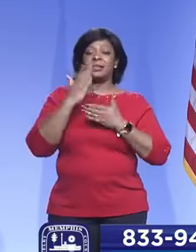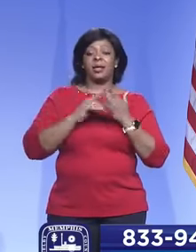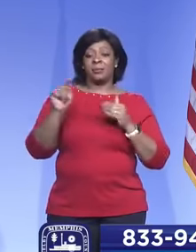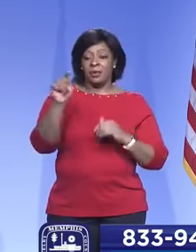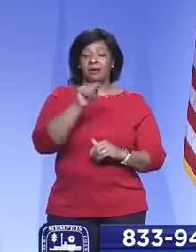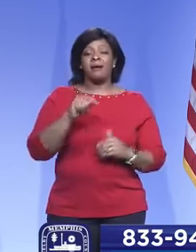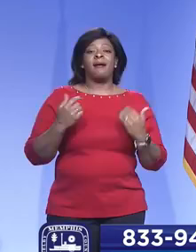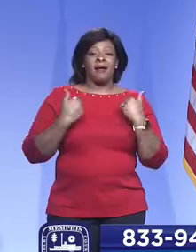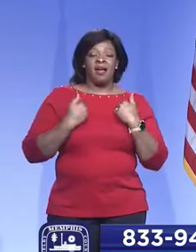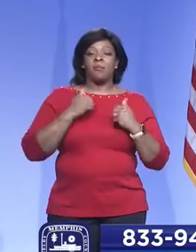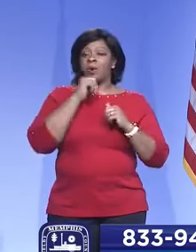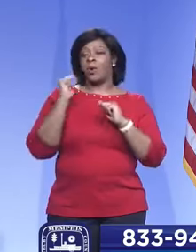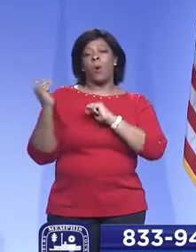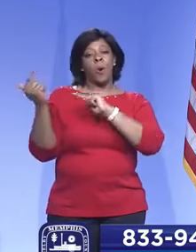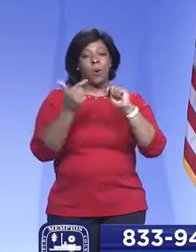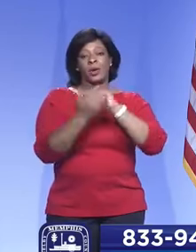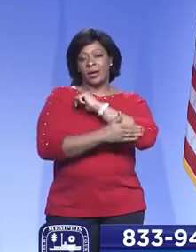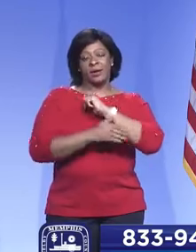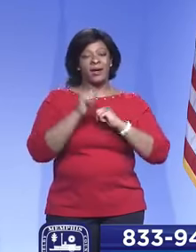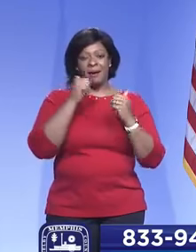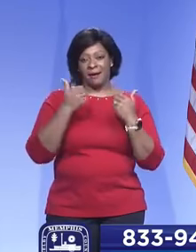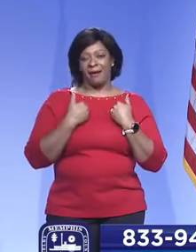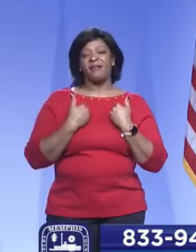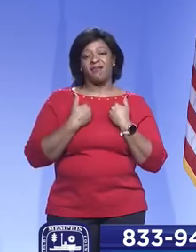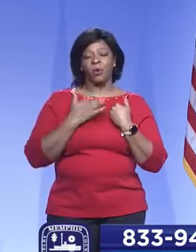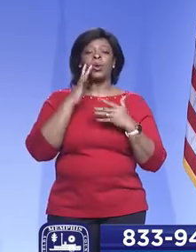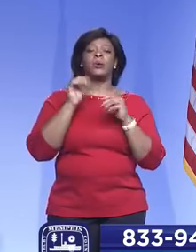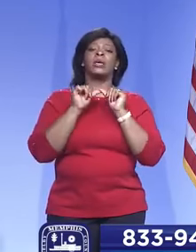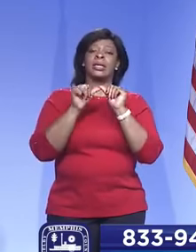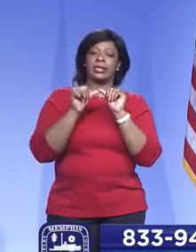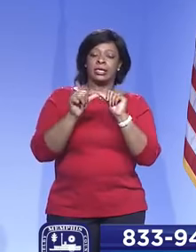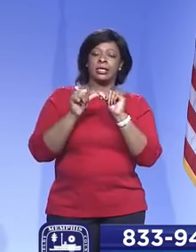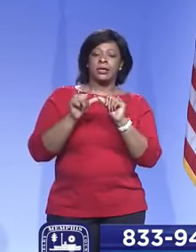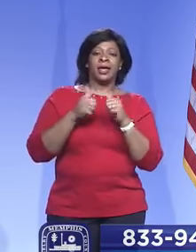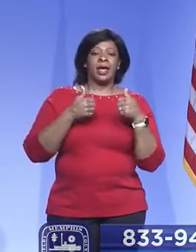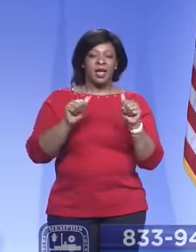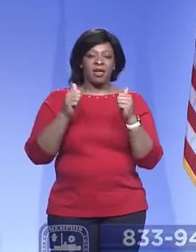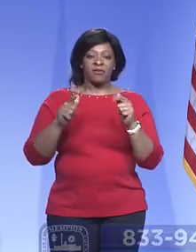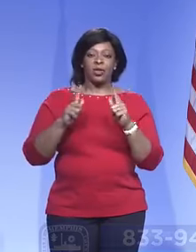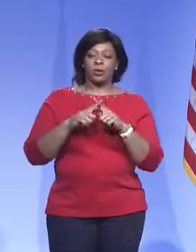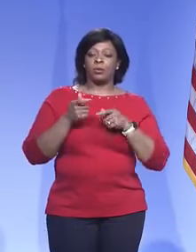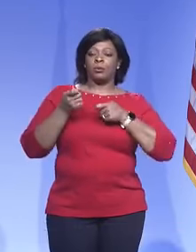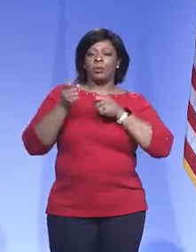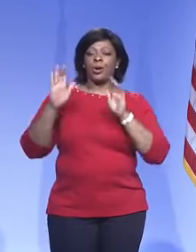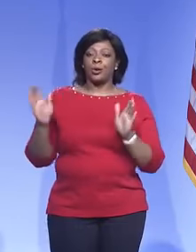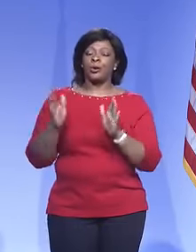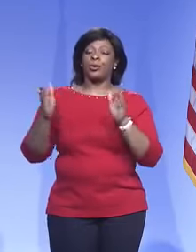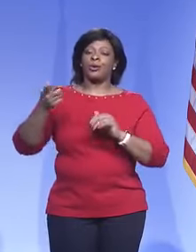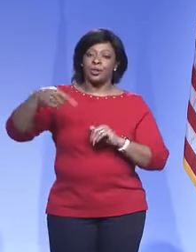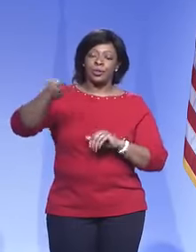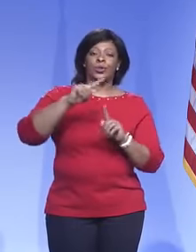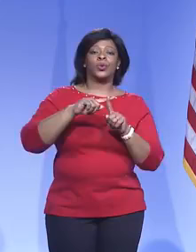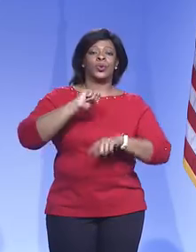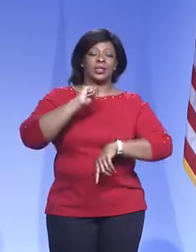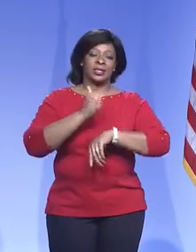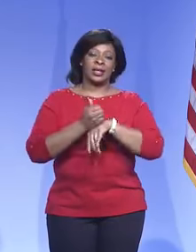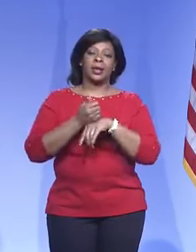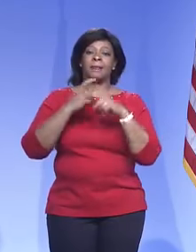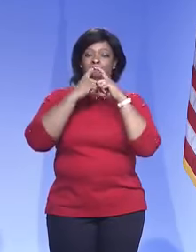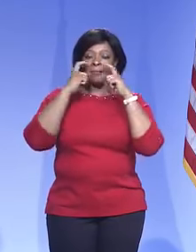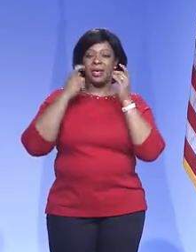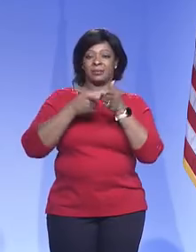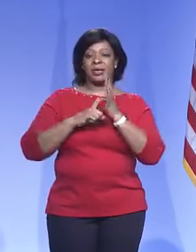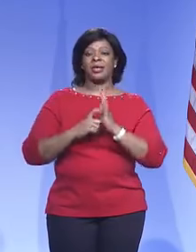have mandates, but not all counties, and we will continue efforts to encourage others to put mask mandates in